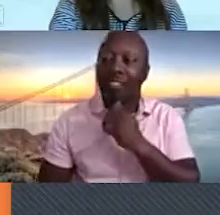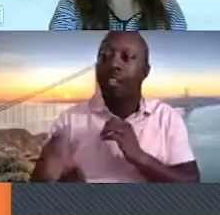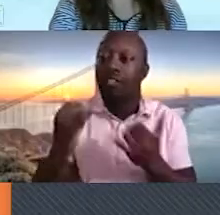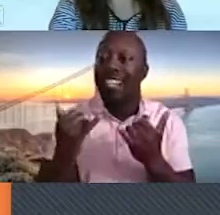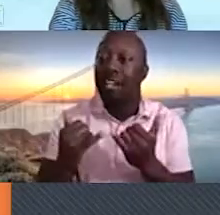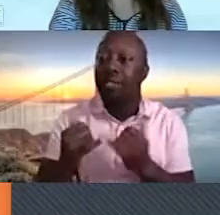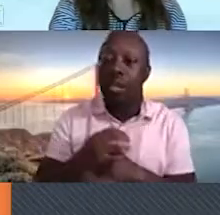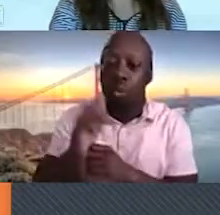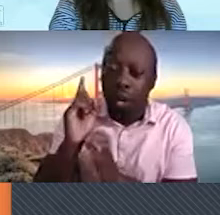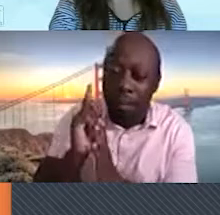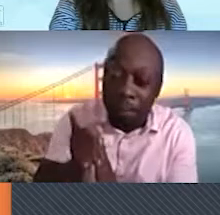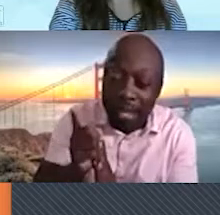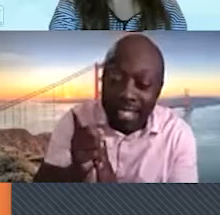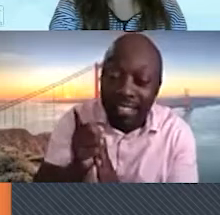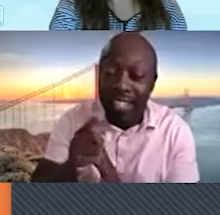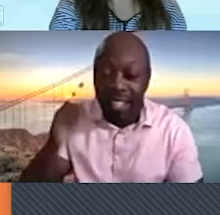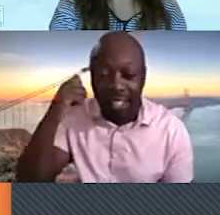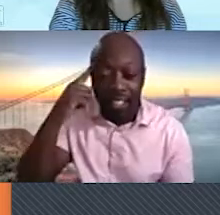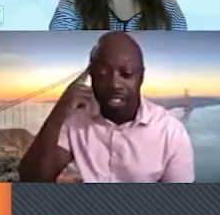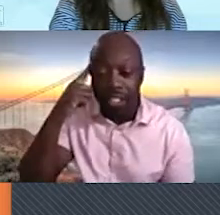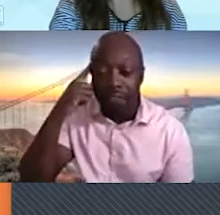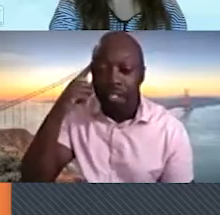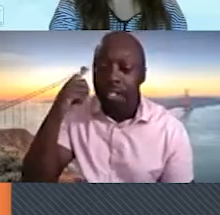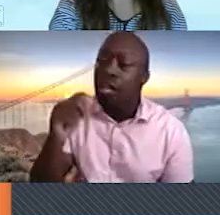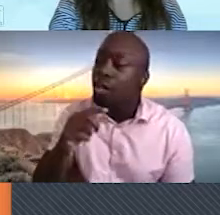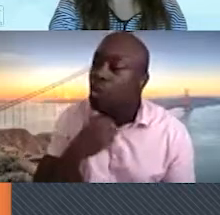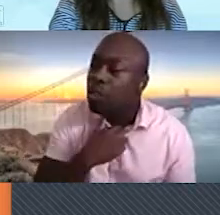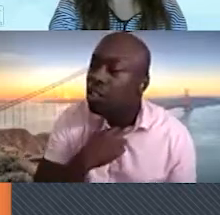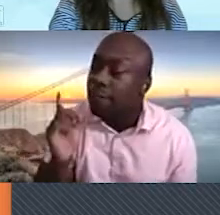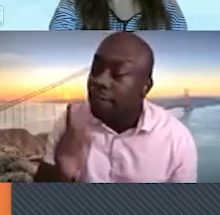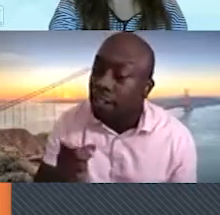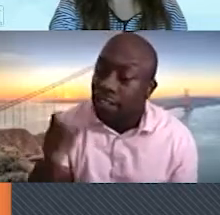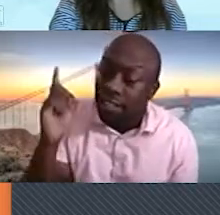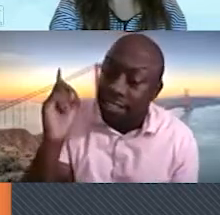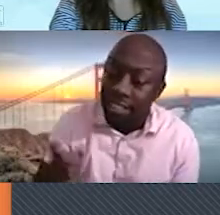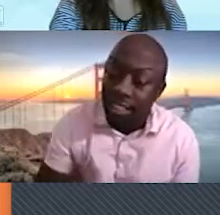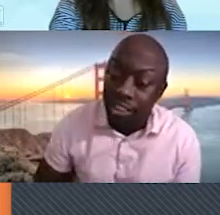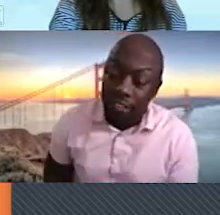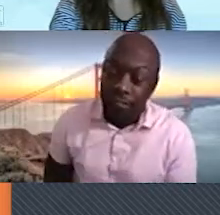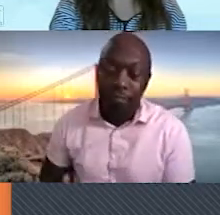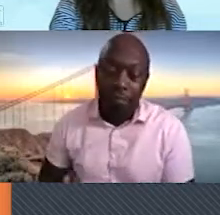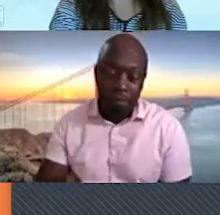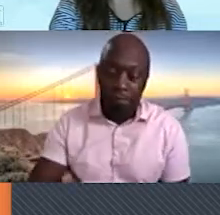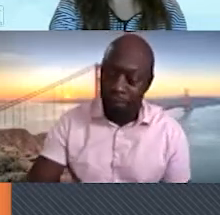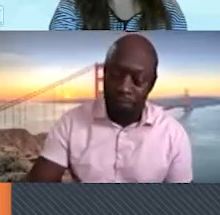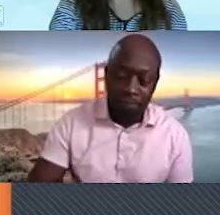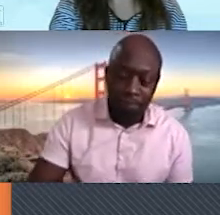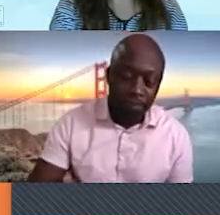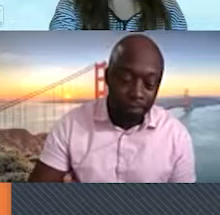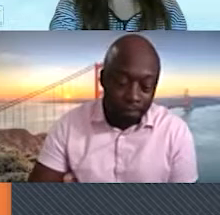Okay, so right now take 1 minute and think to yourself, who was your first teacher?